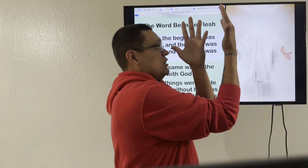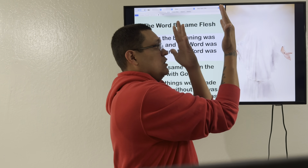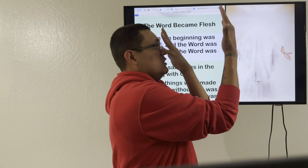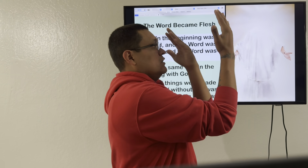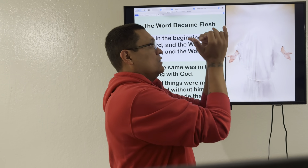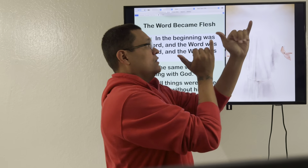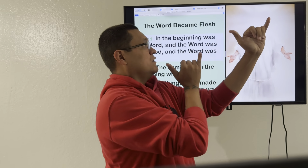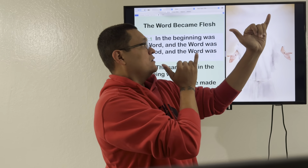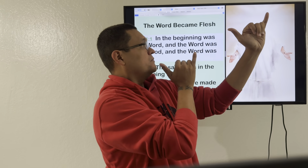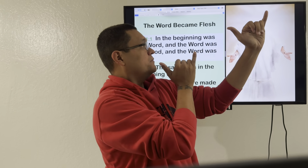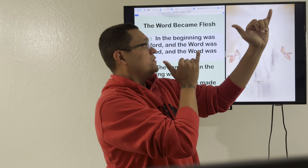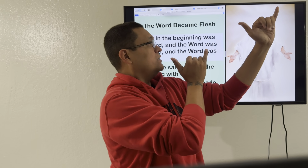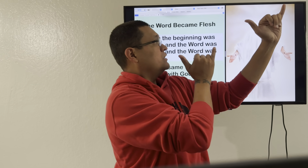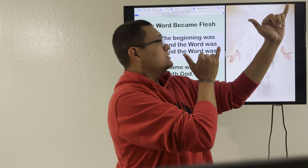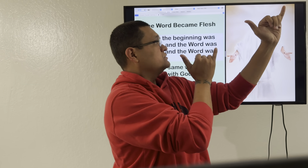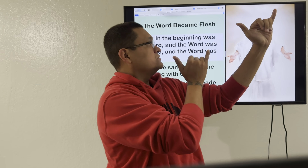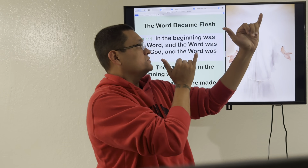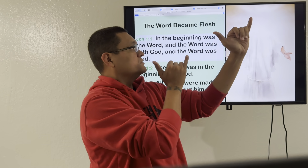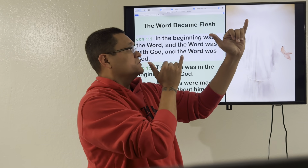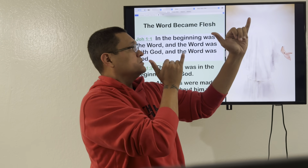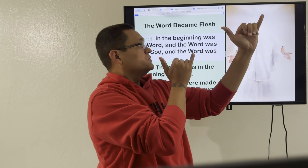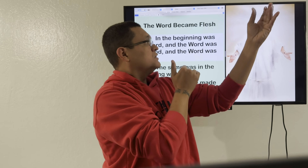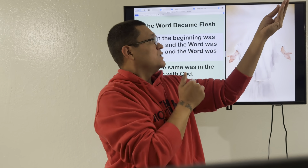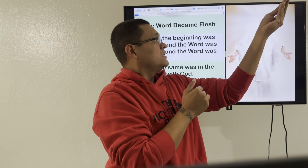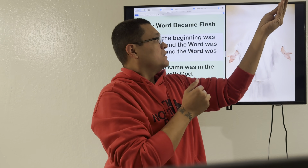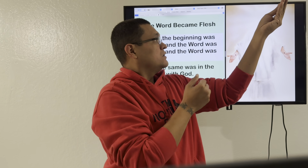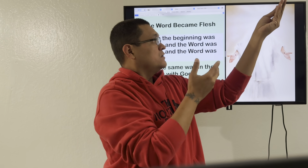when you look at that, you know you are the image of God.